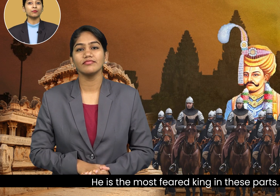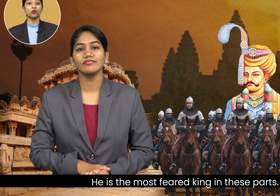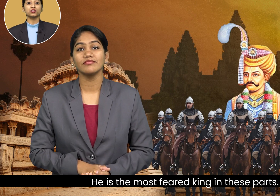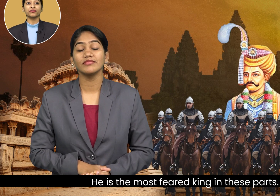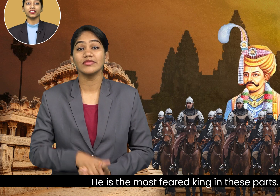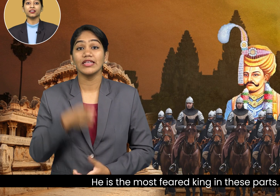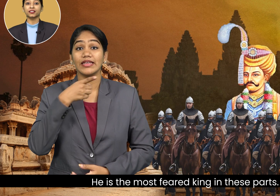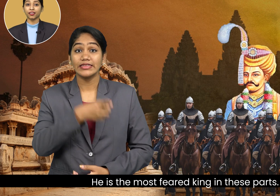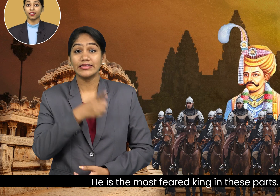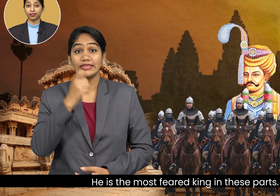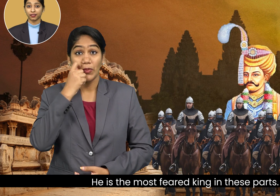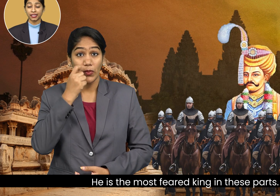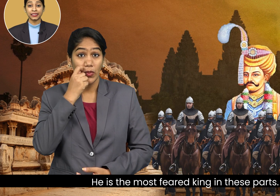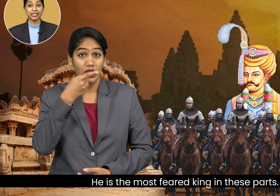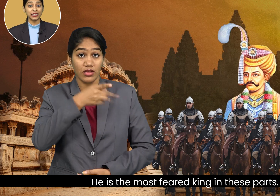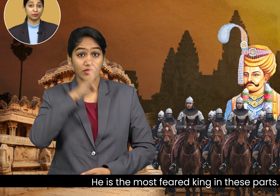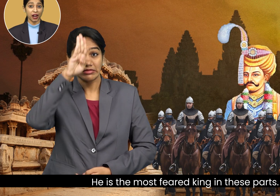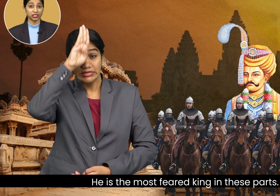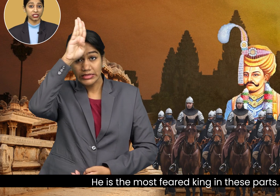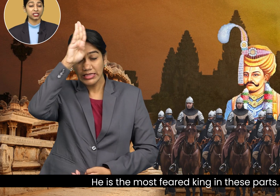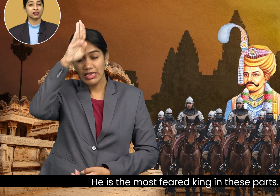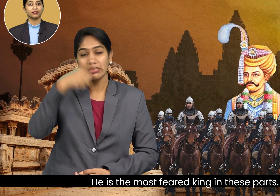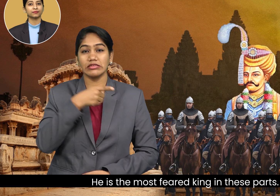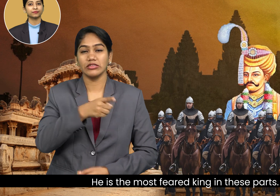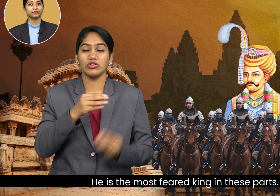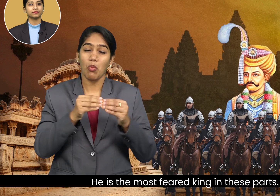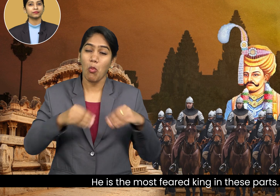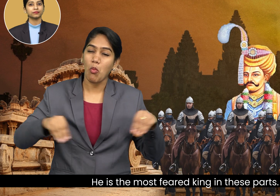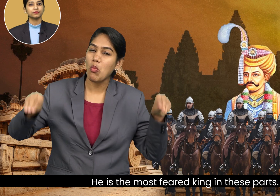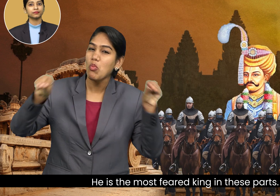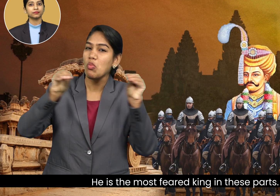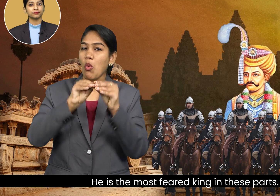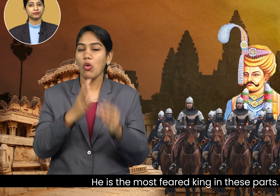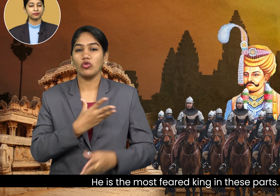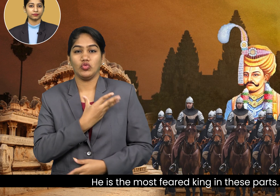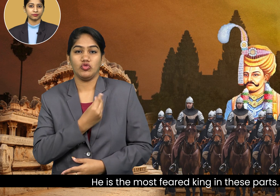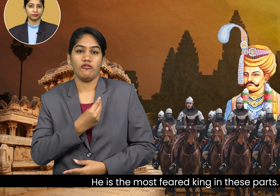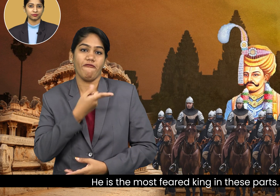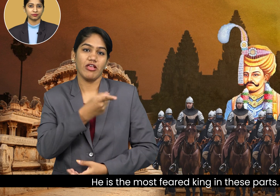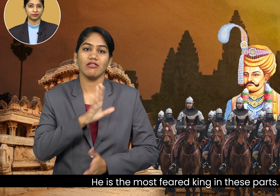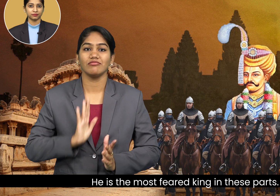He is the most feared king in these parts.